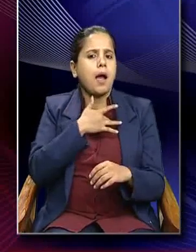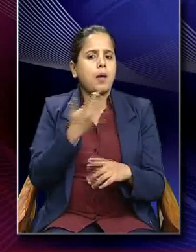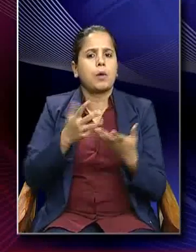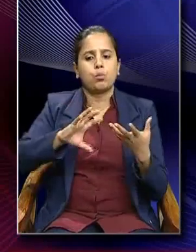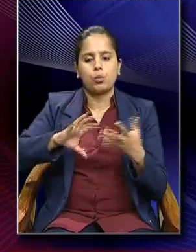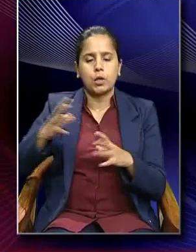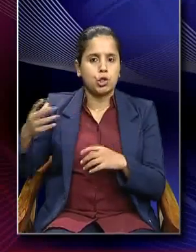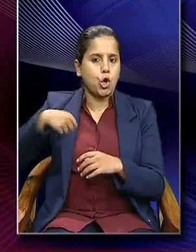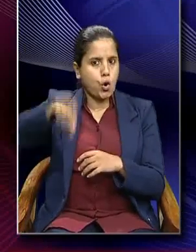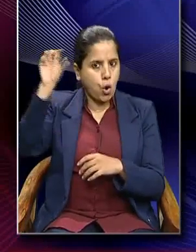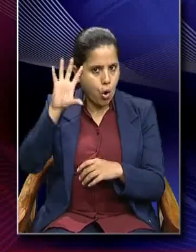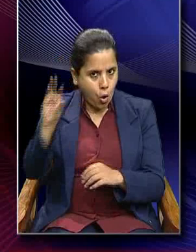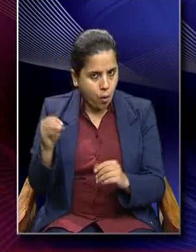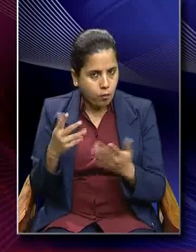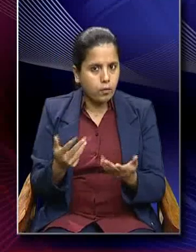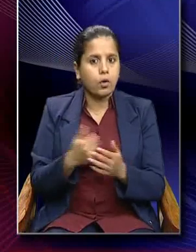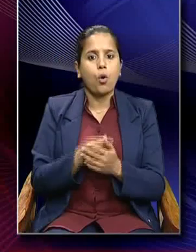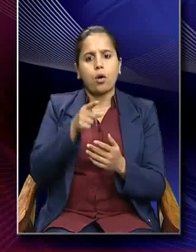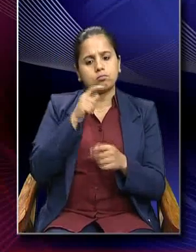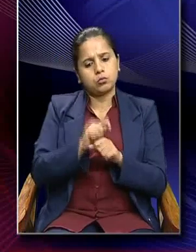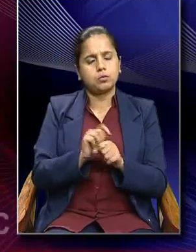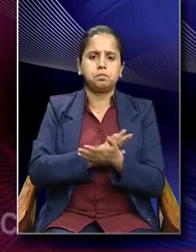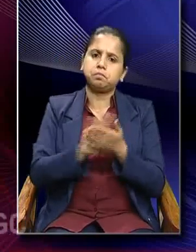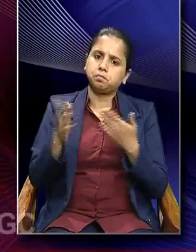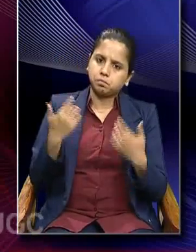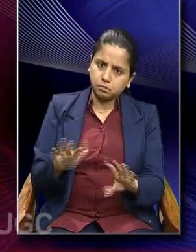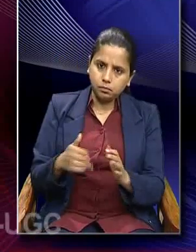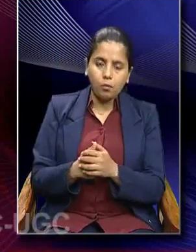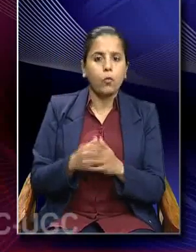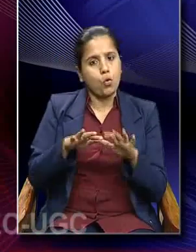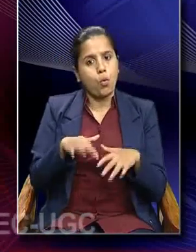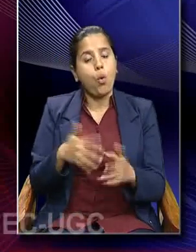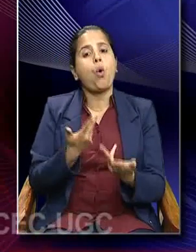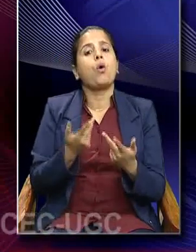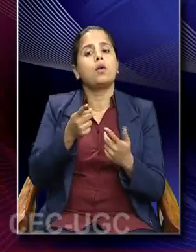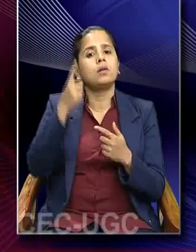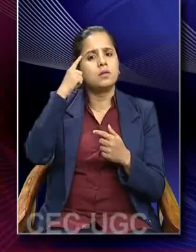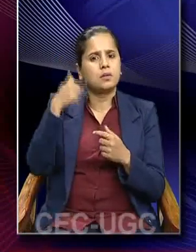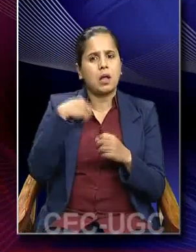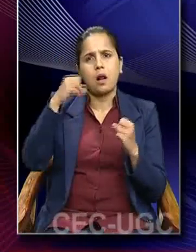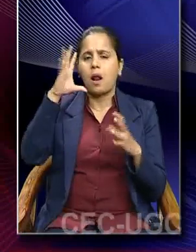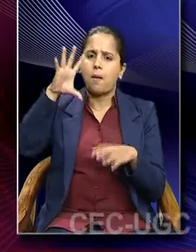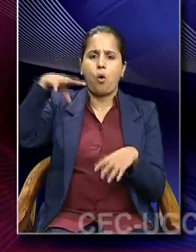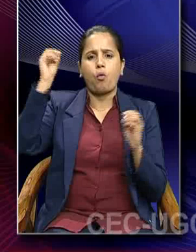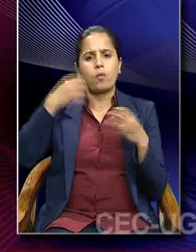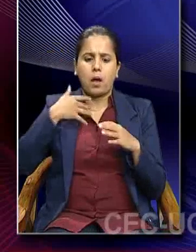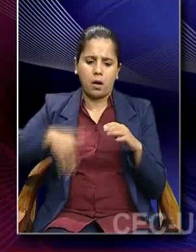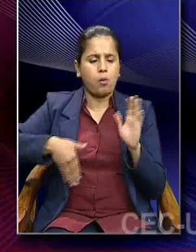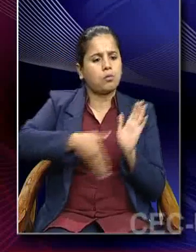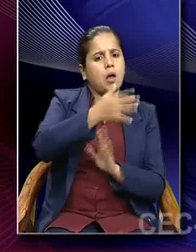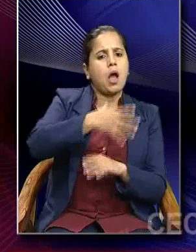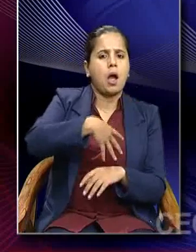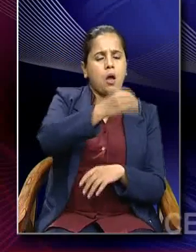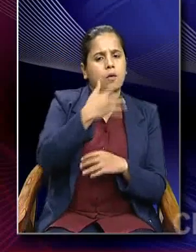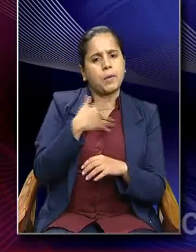machinery when you are done with, switching off the lights and fans when you